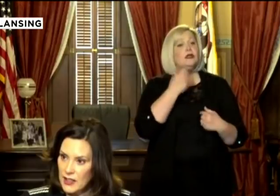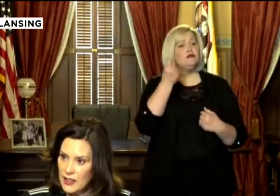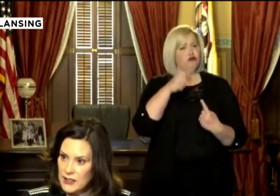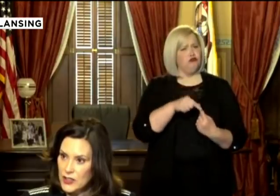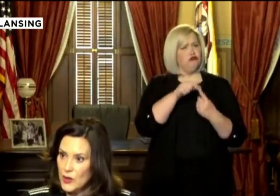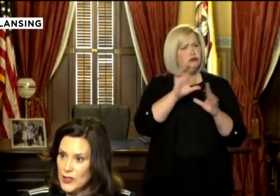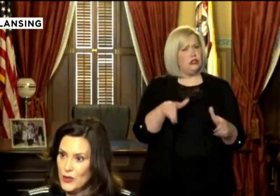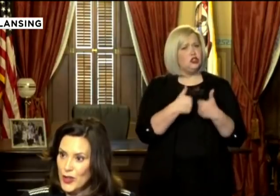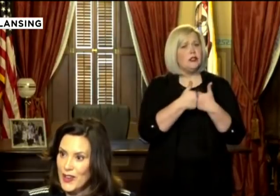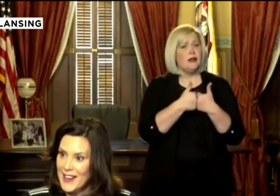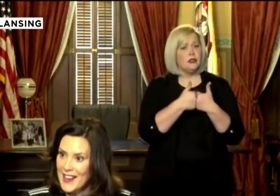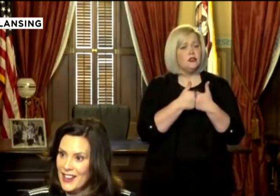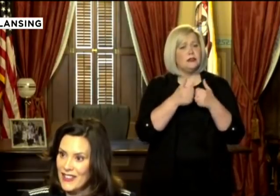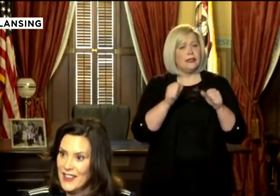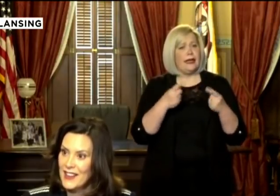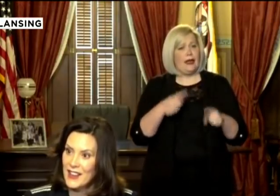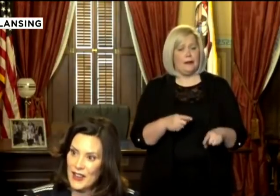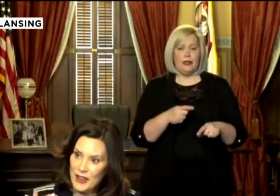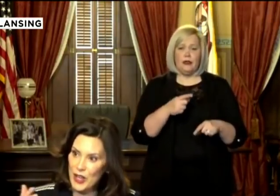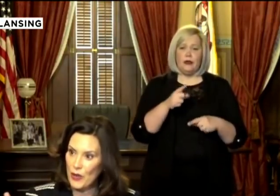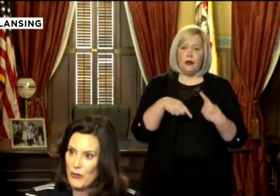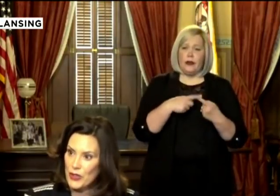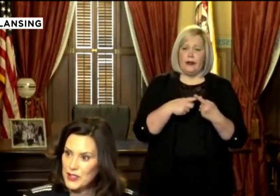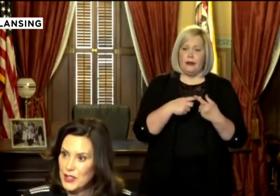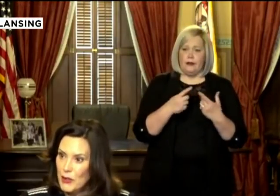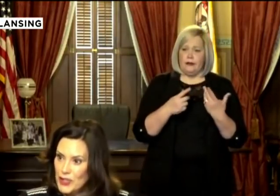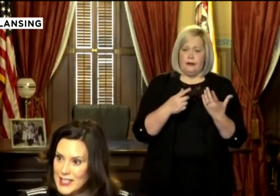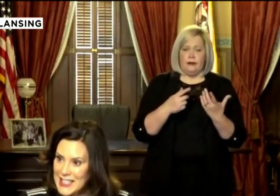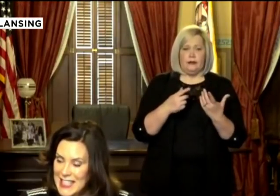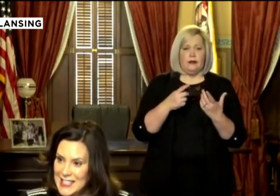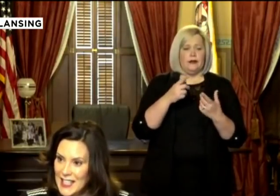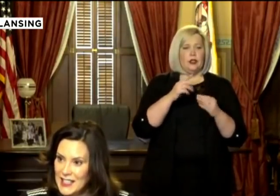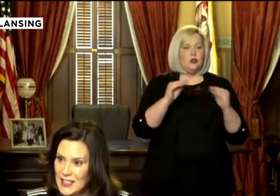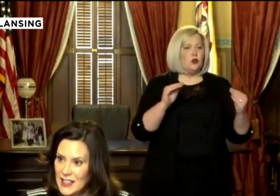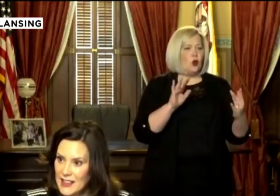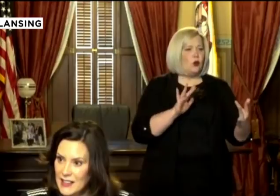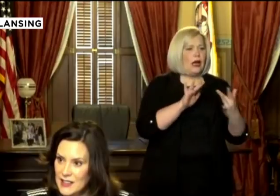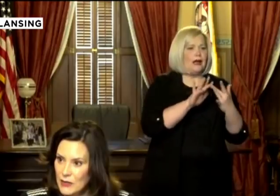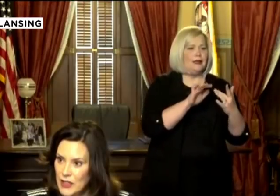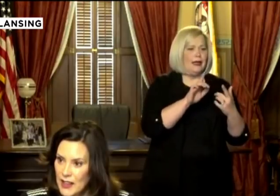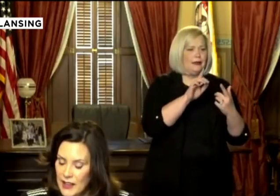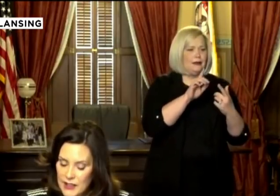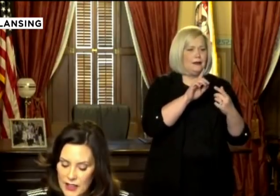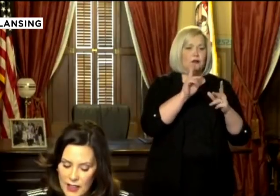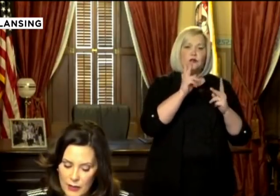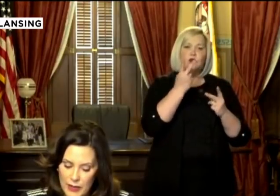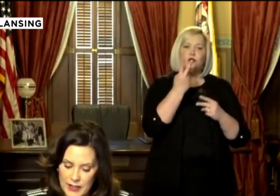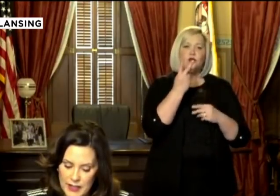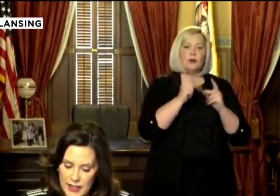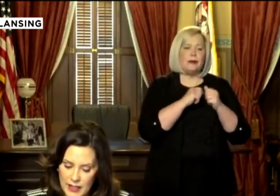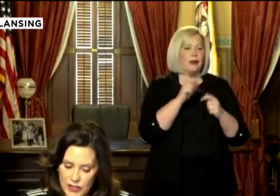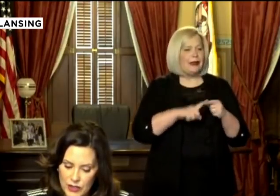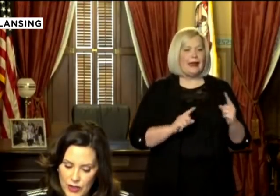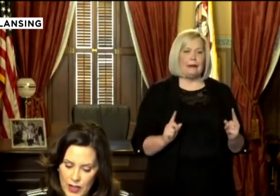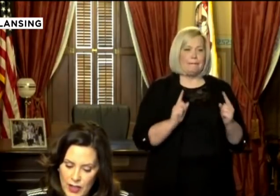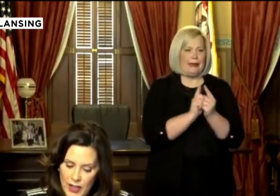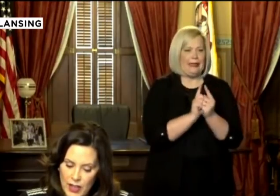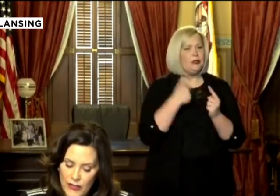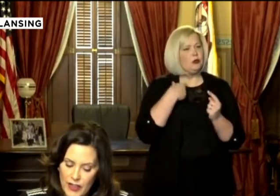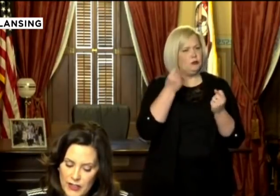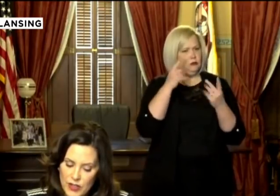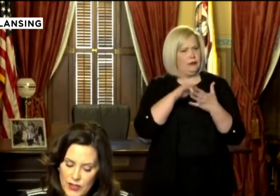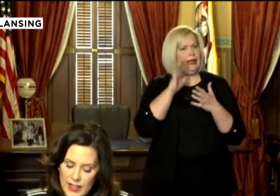challenges in a situation where you can't have, person-to-person contact, and that is something that is an